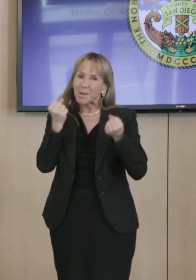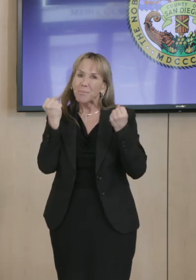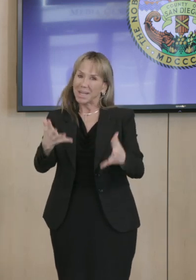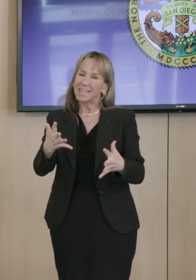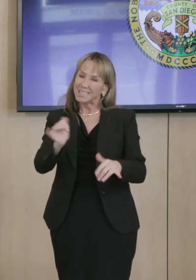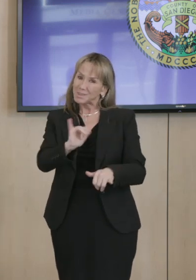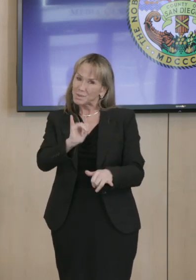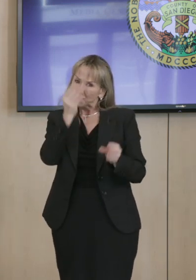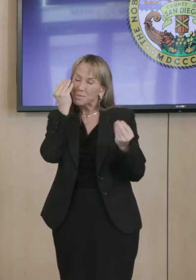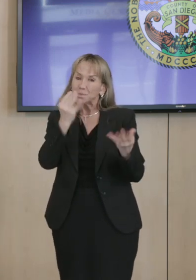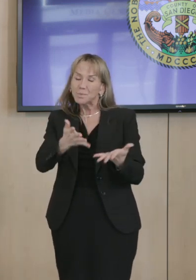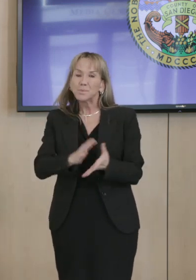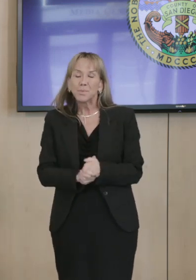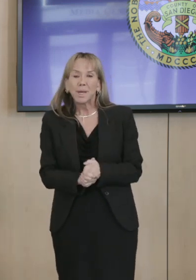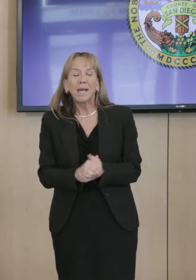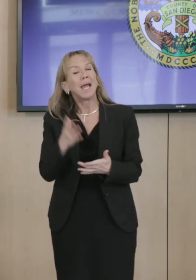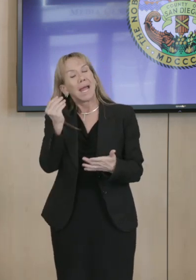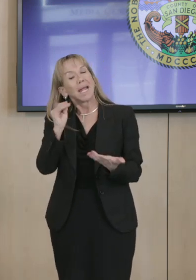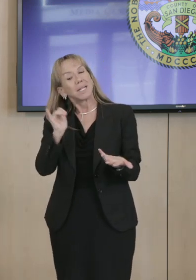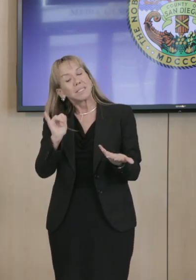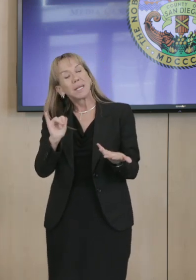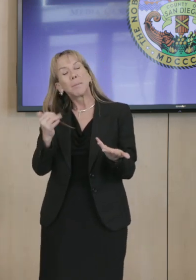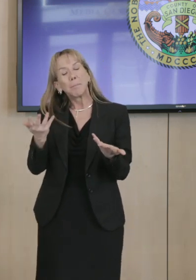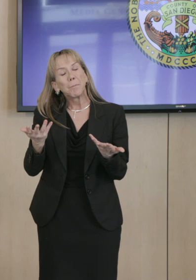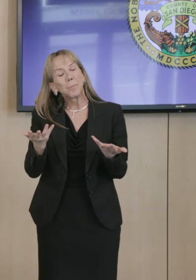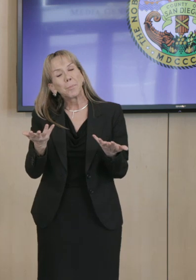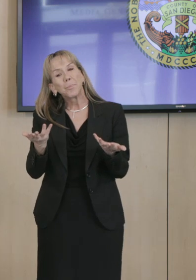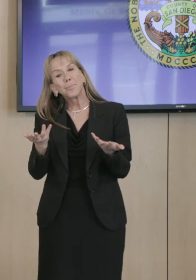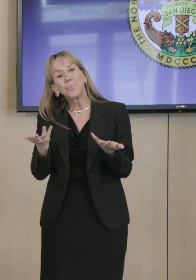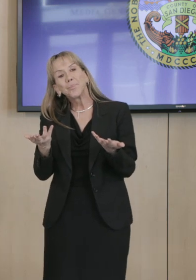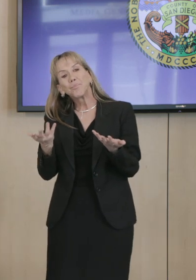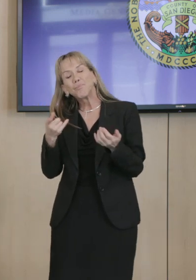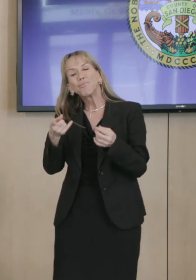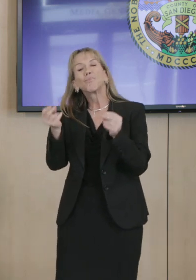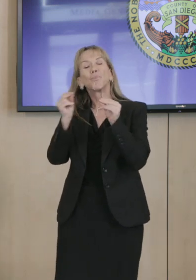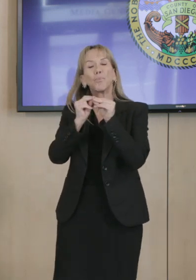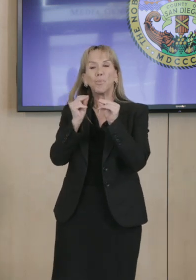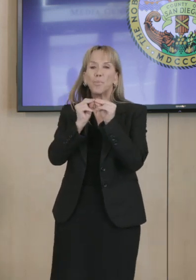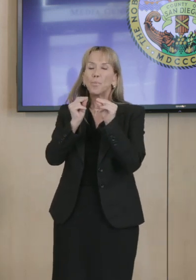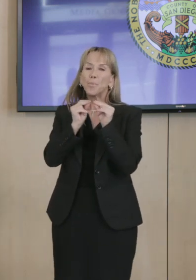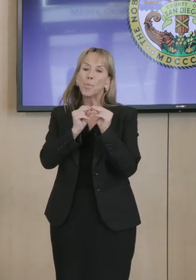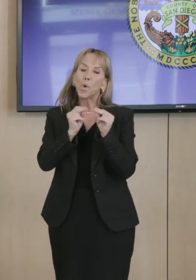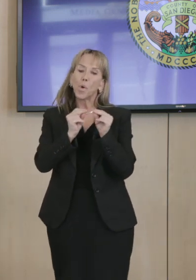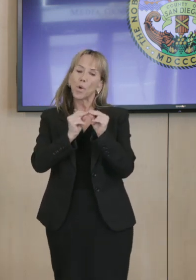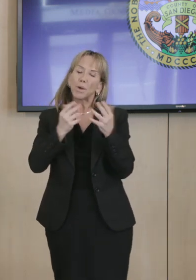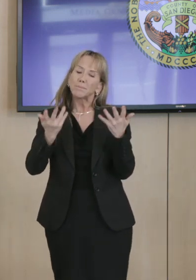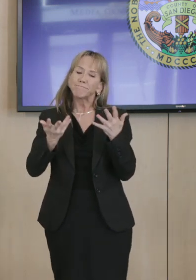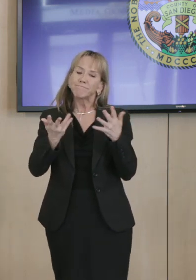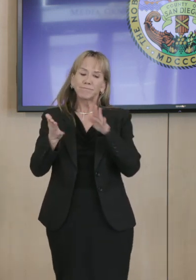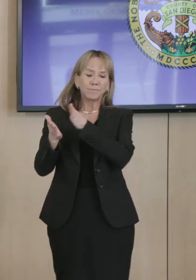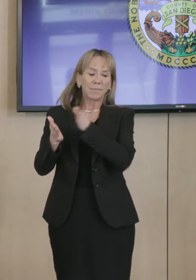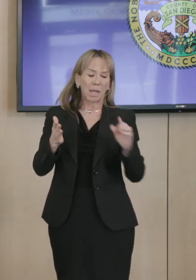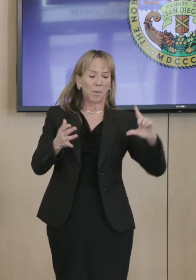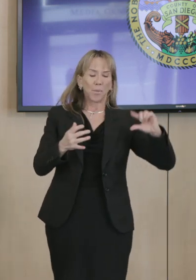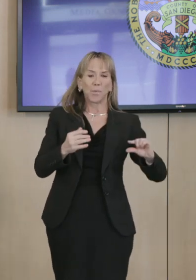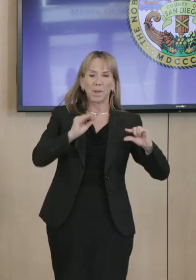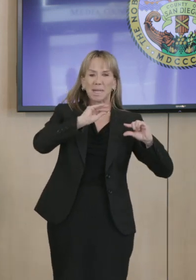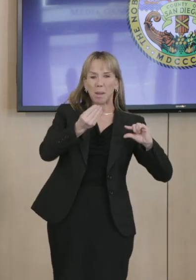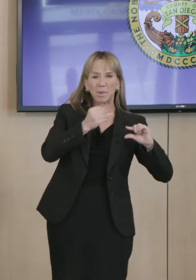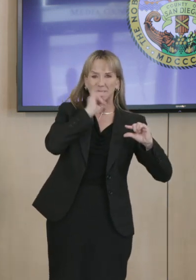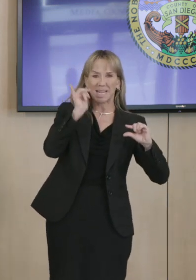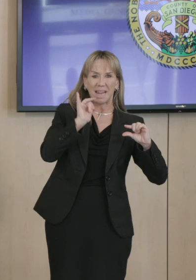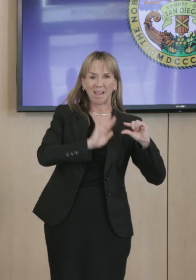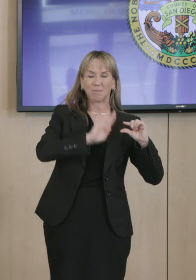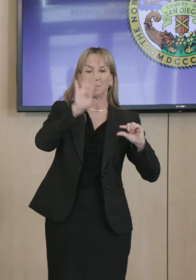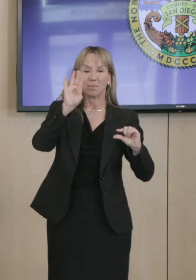but partly because I think they're a little farther to the left on the curve in terms of the number of cases,